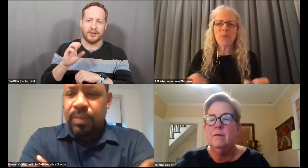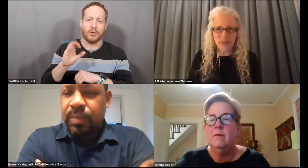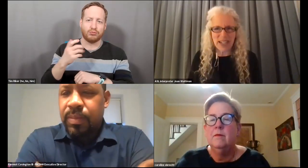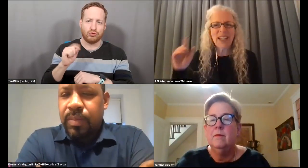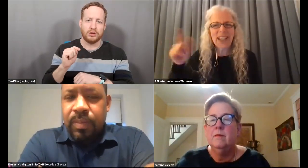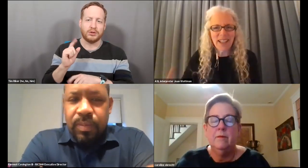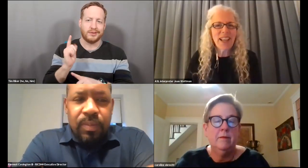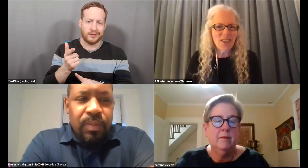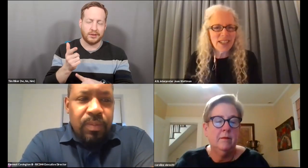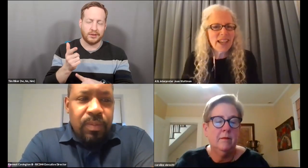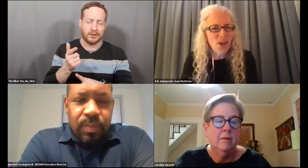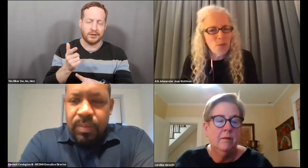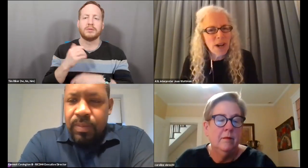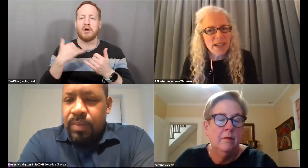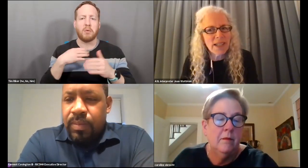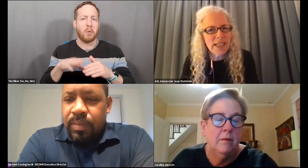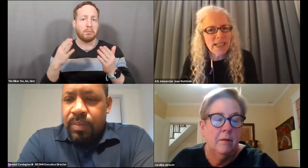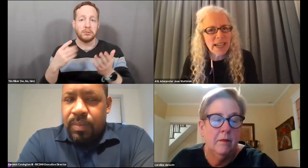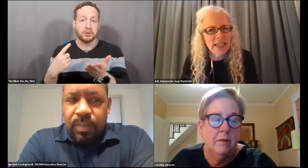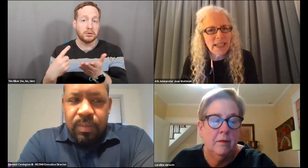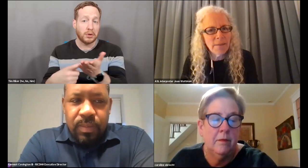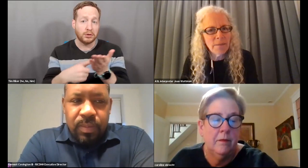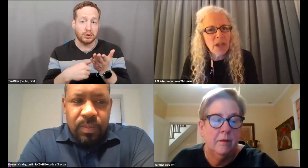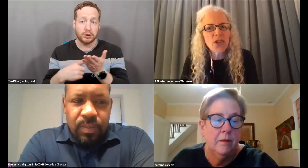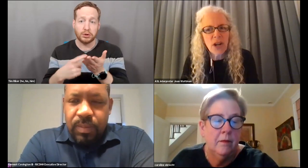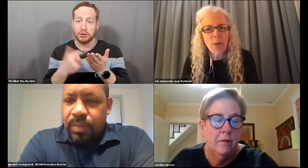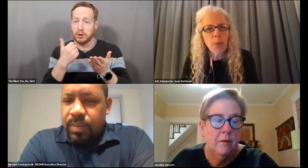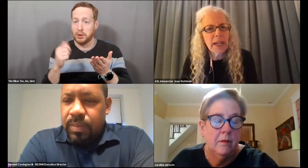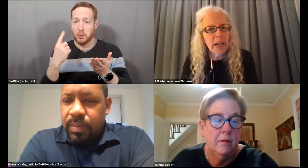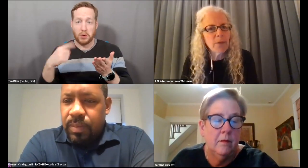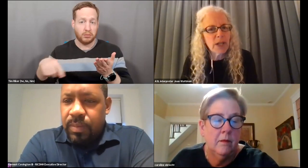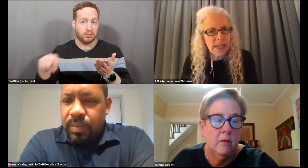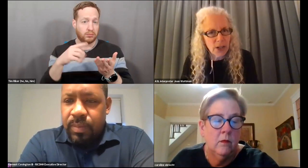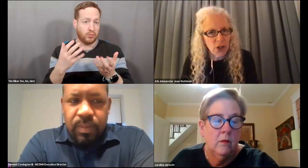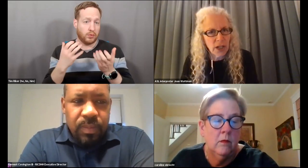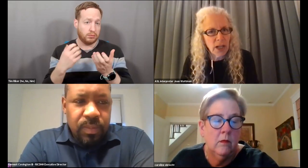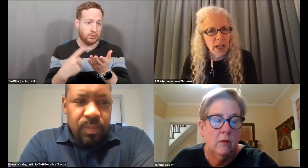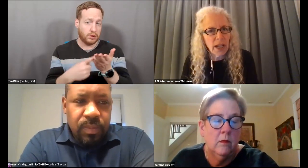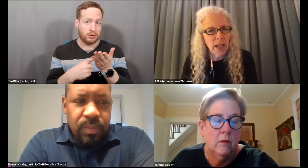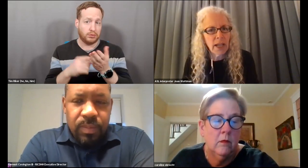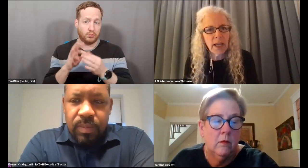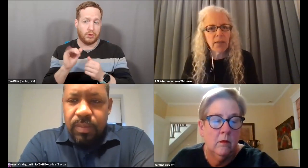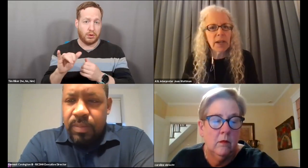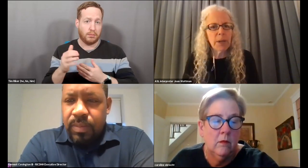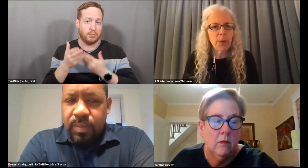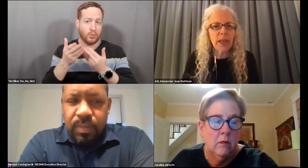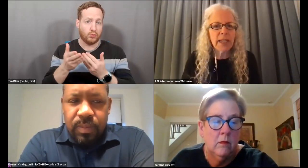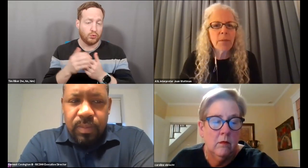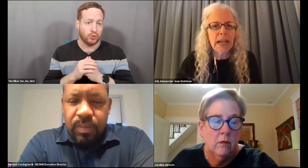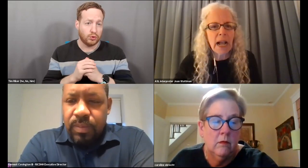Perfect. Carolyn Obrecht is seconding. So now I'm opening it up for discussion. If anybody would like to make a